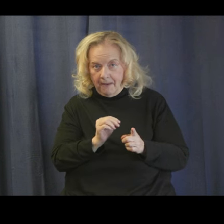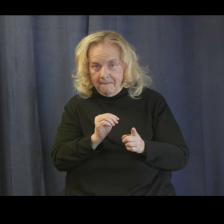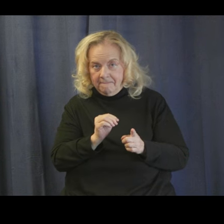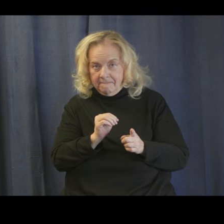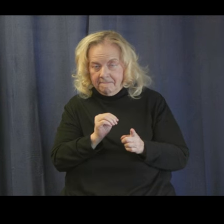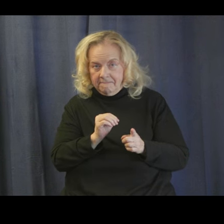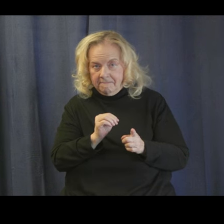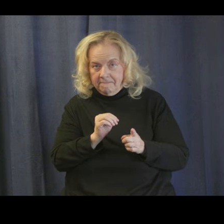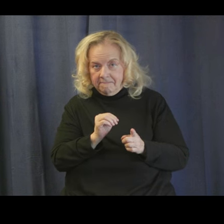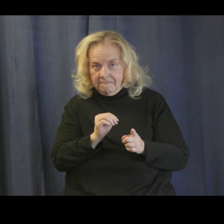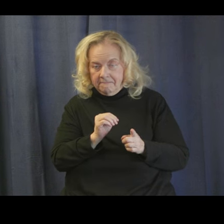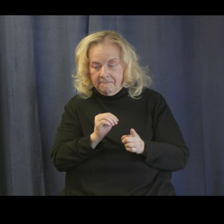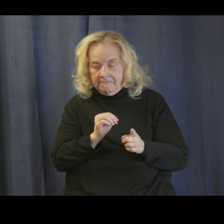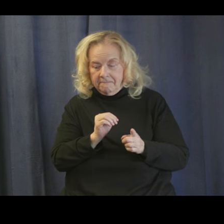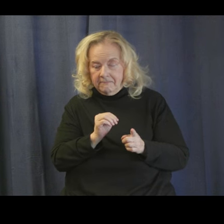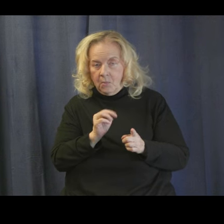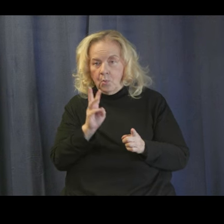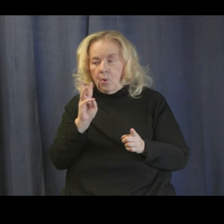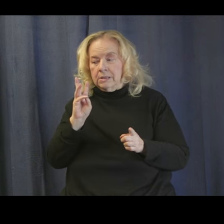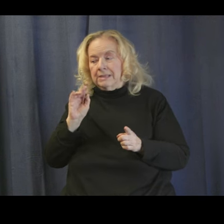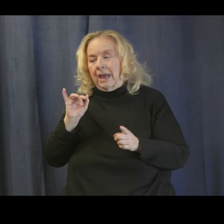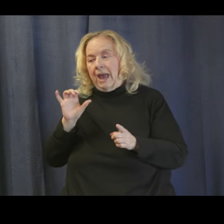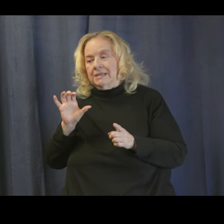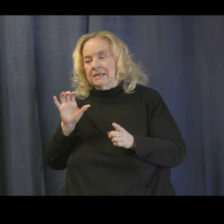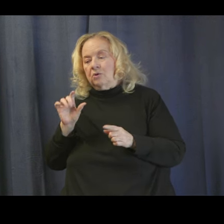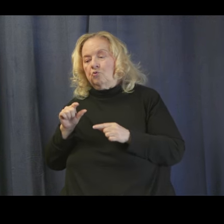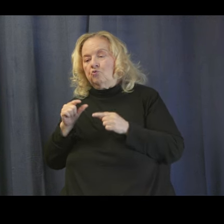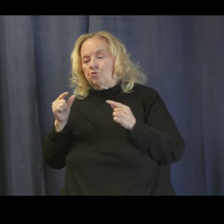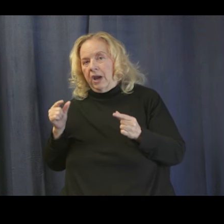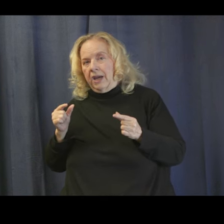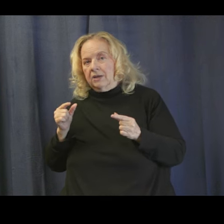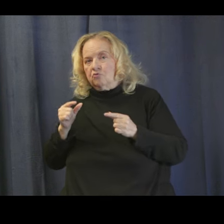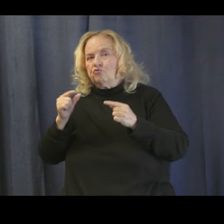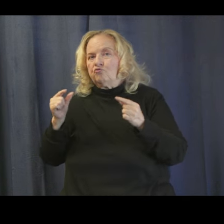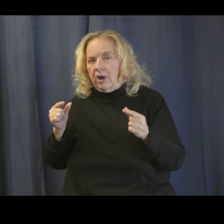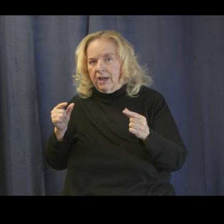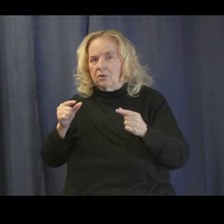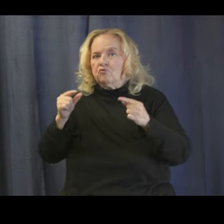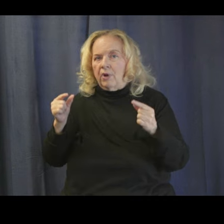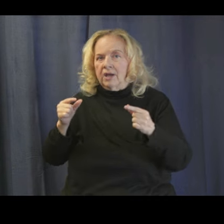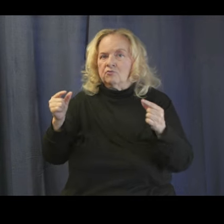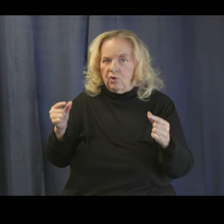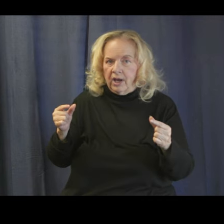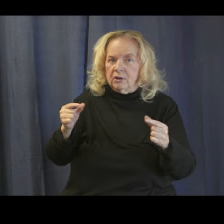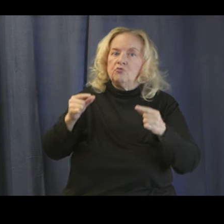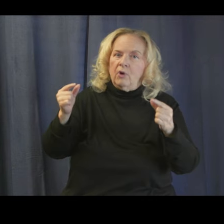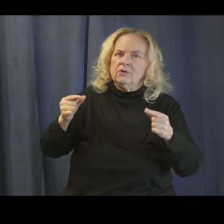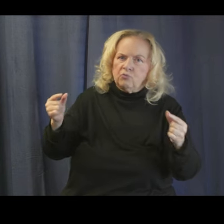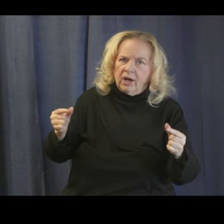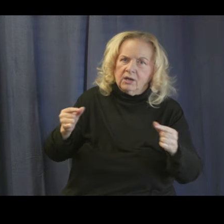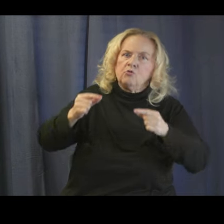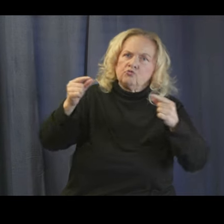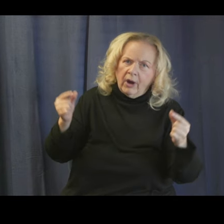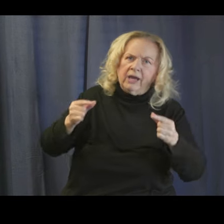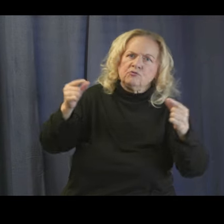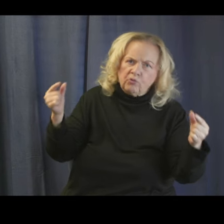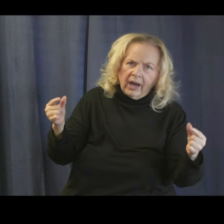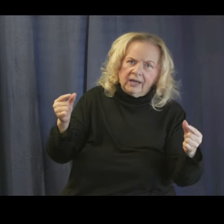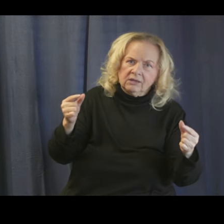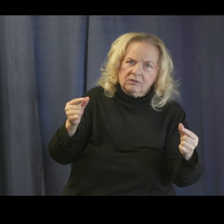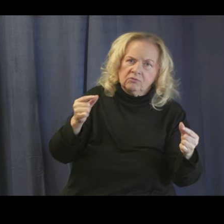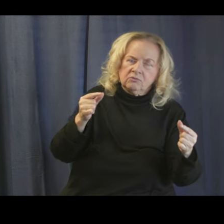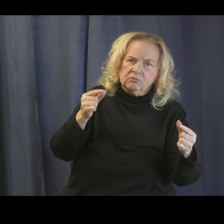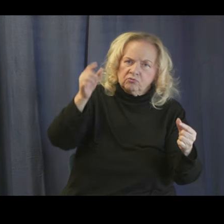Shem was Isaac's great, great, great, great, great, great, great,